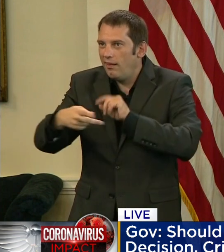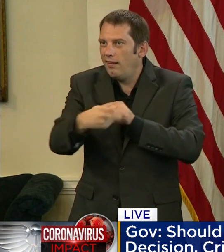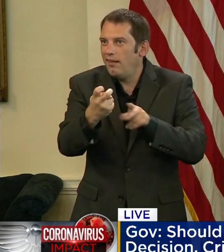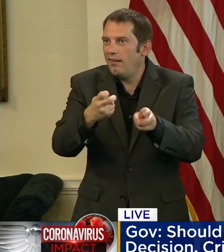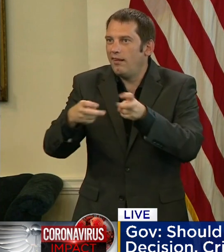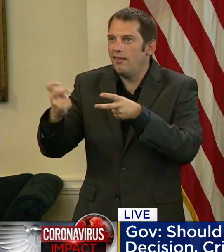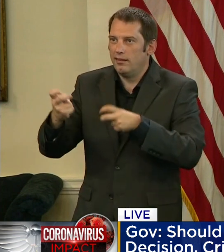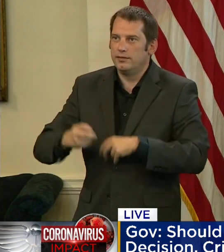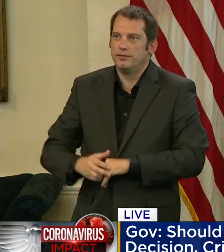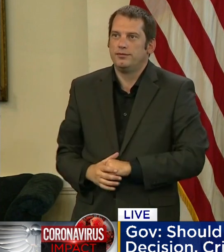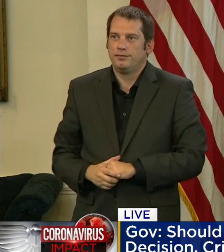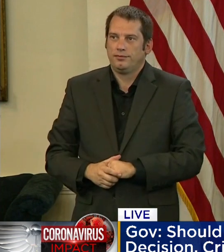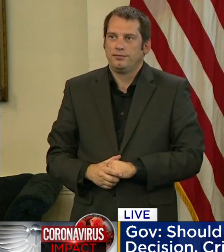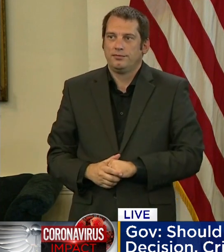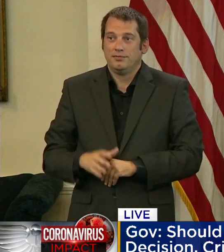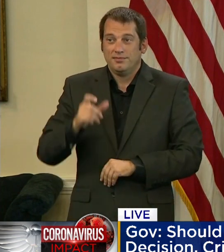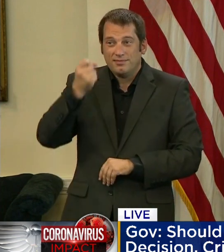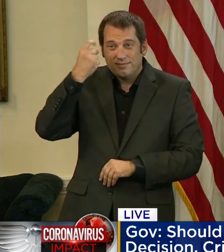47,500,